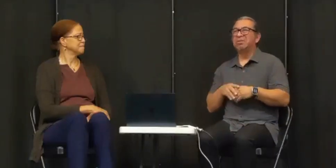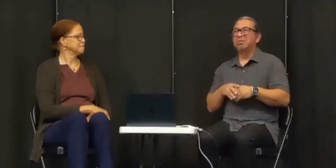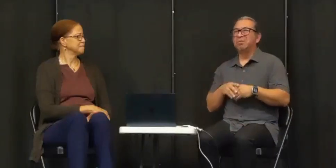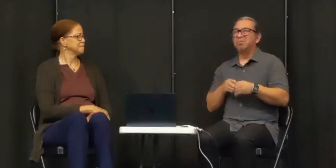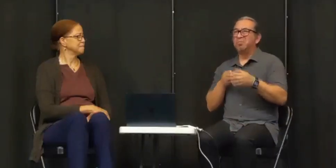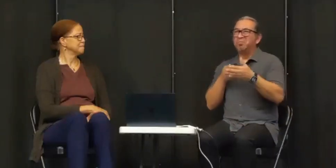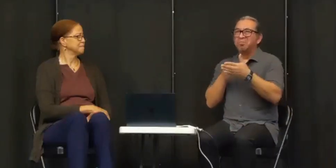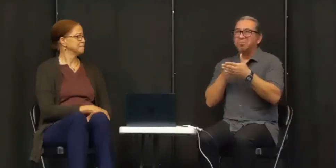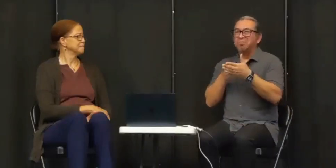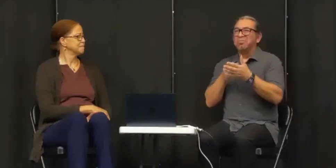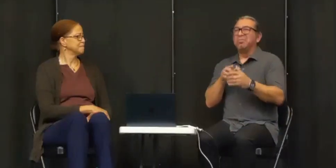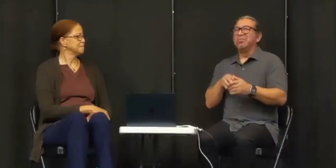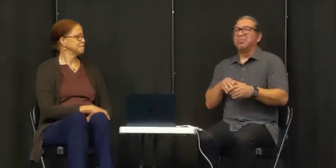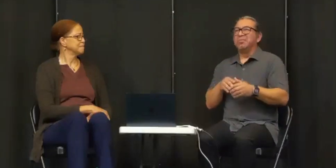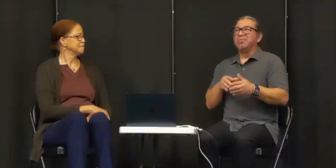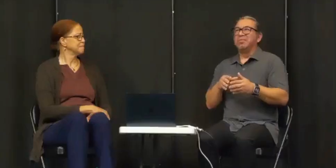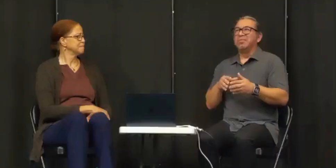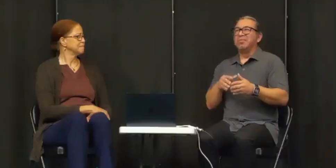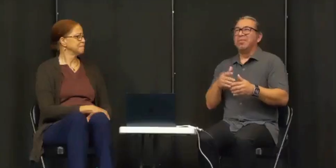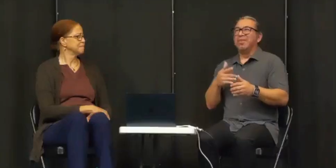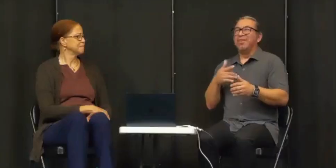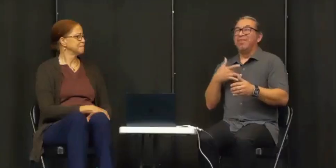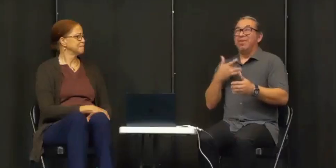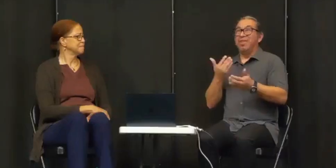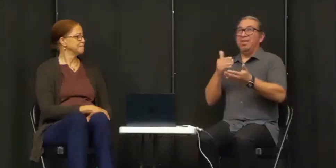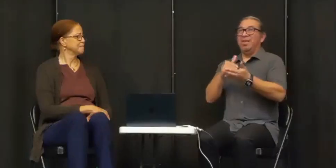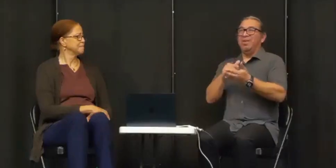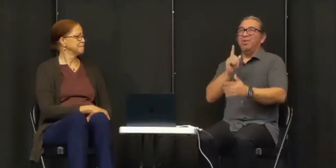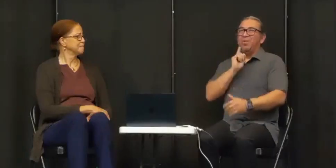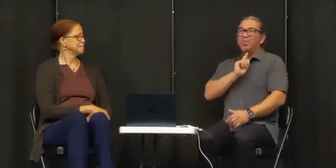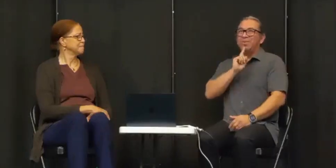resentment, anger,